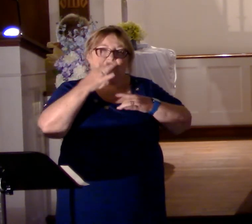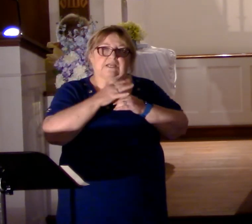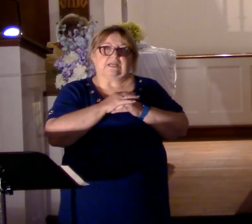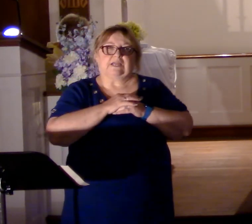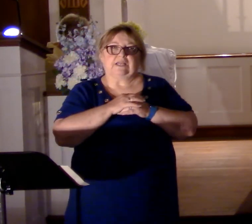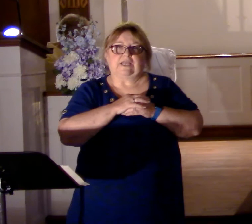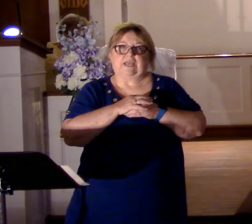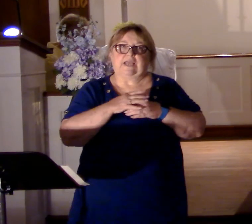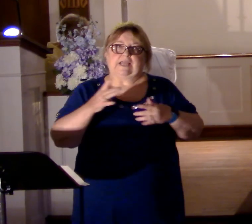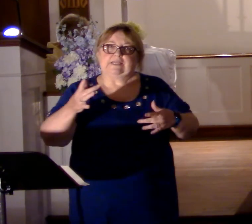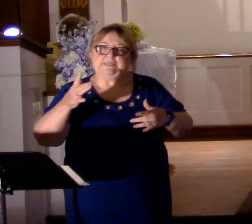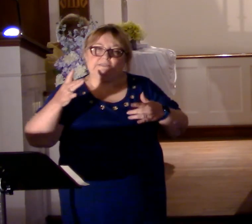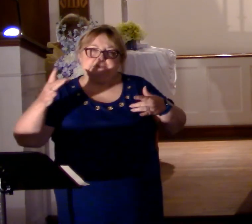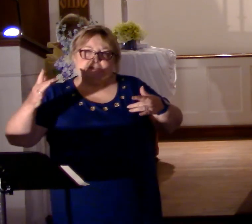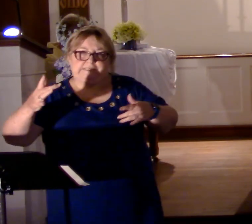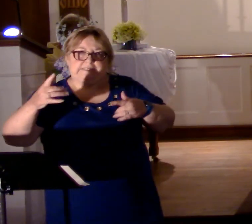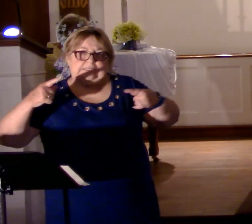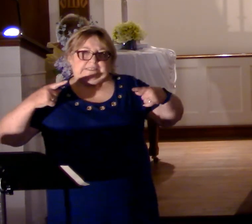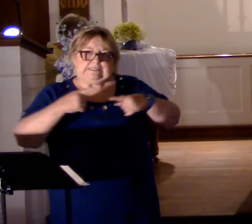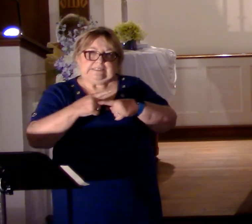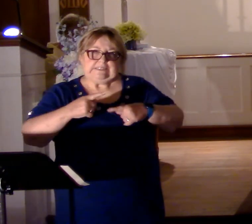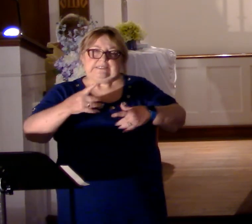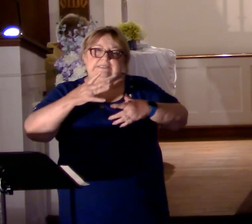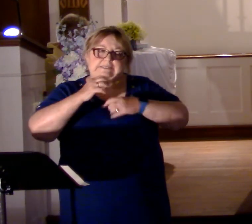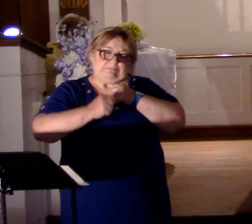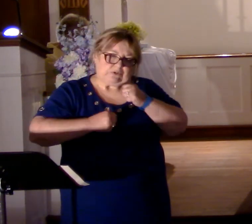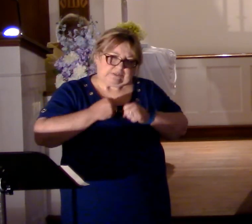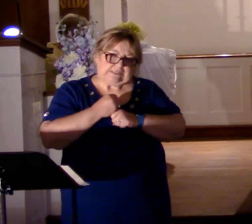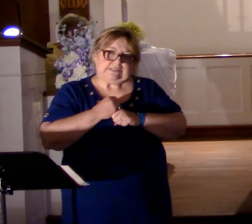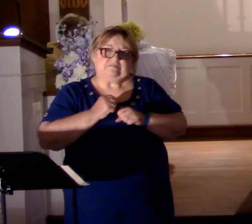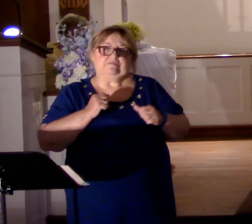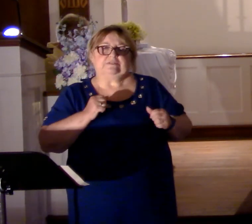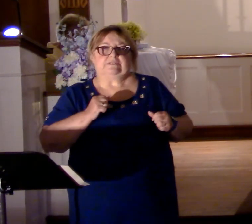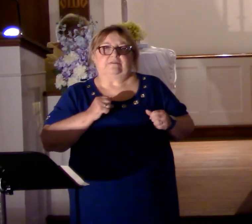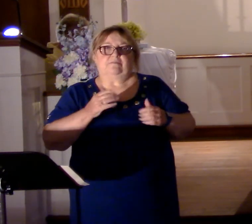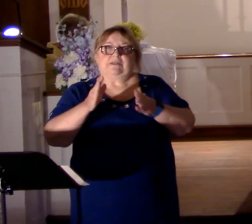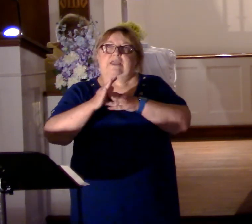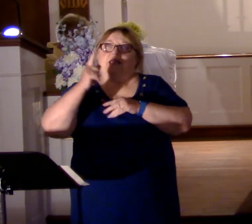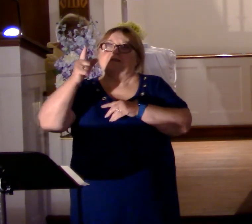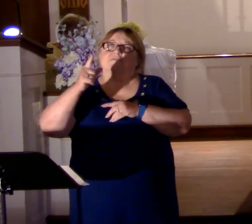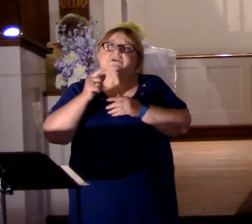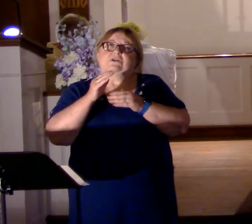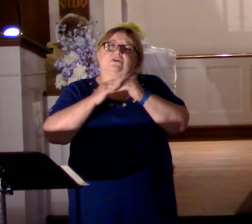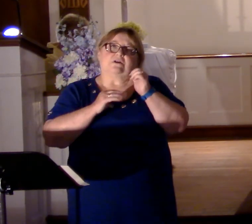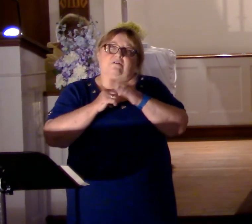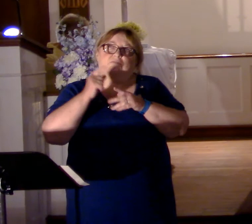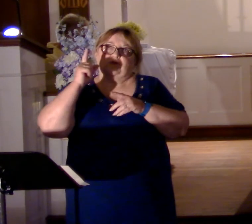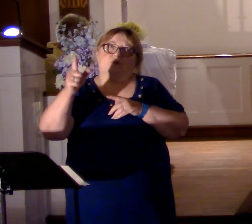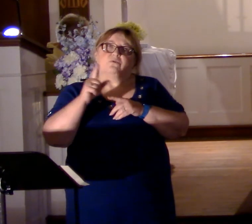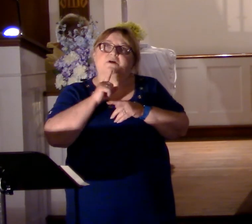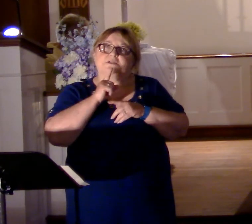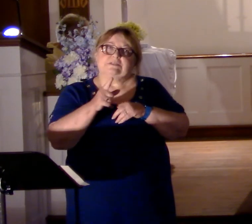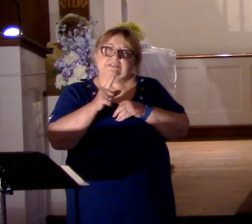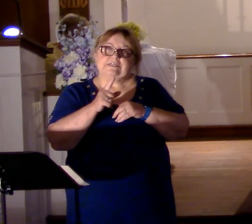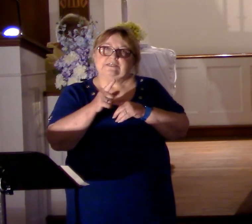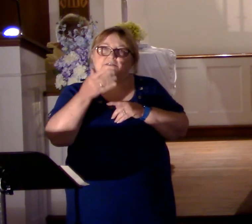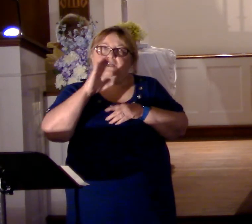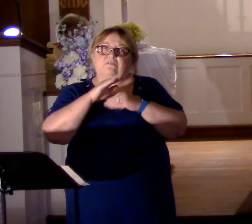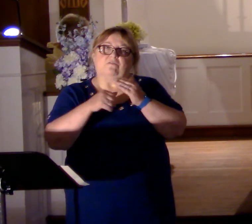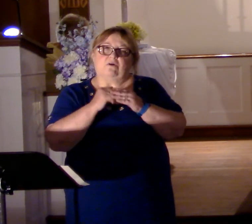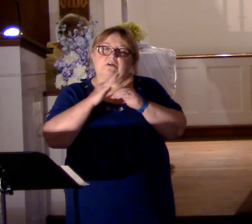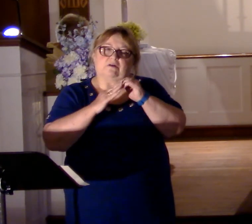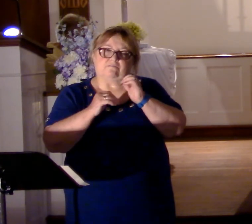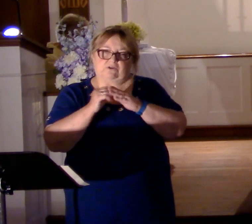and afflicted, those who are bereaved. We ask for your comfort, for you are indeed the God of all